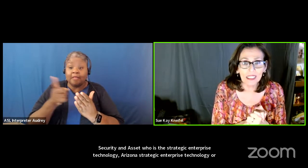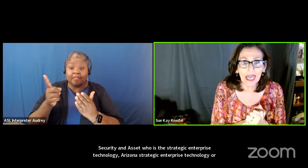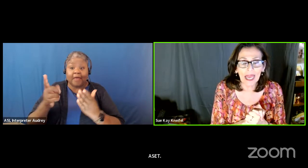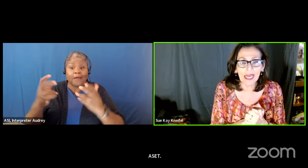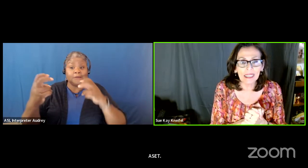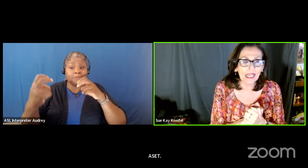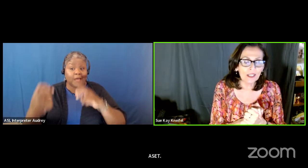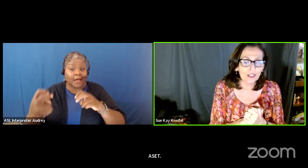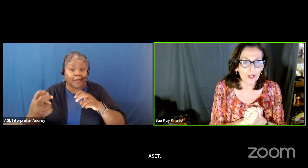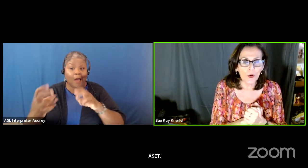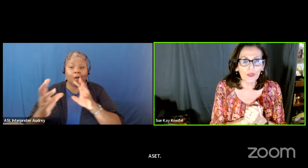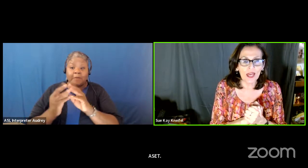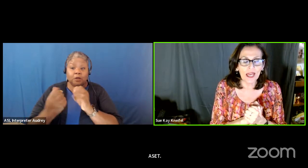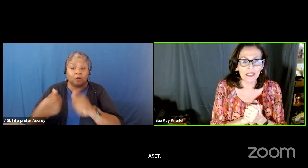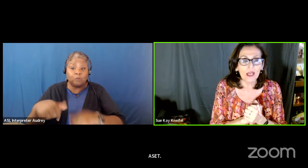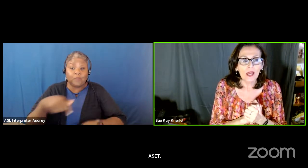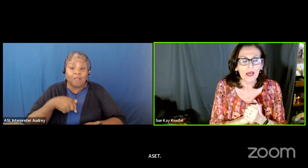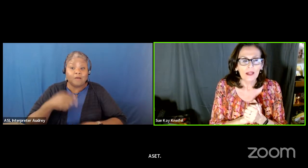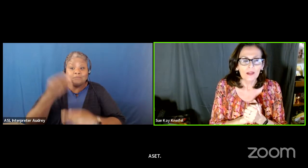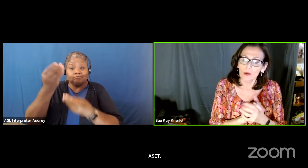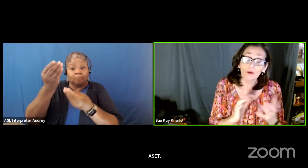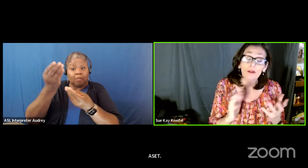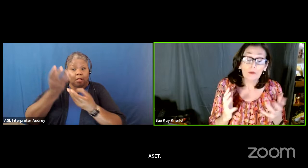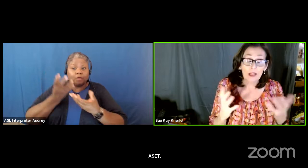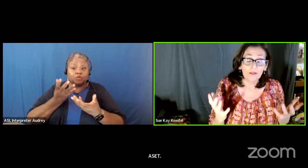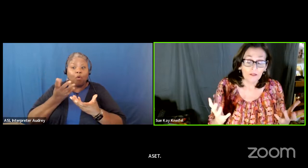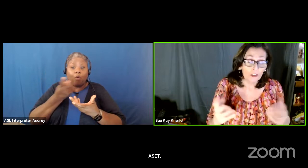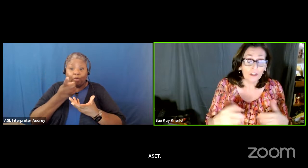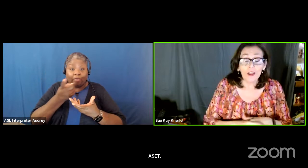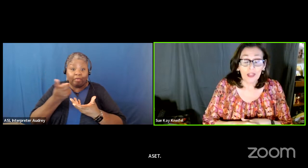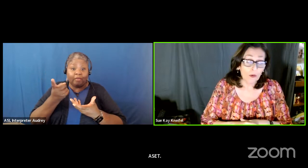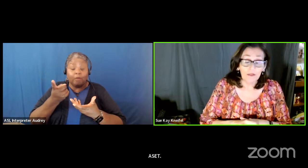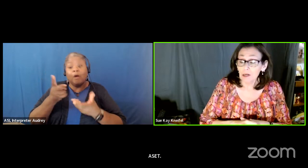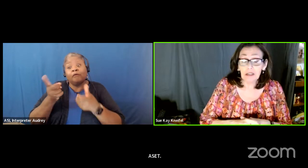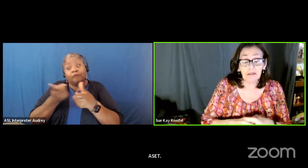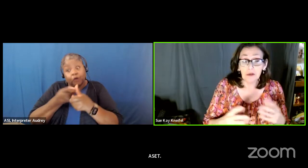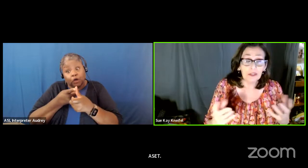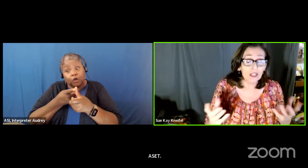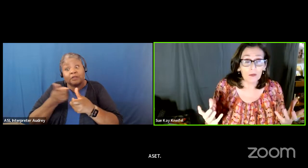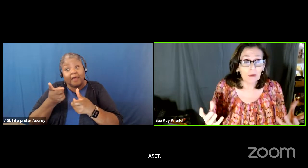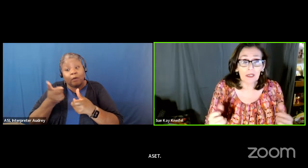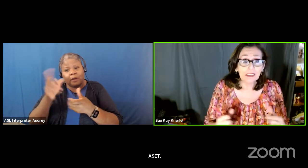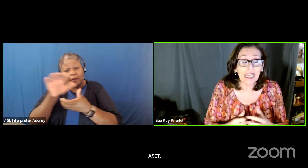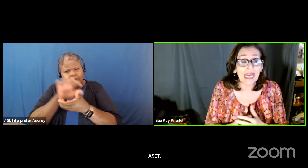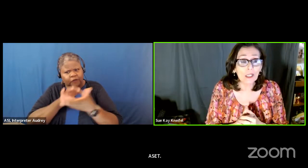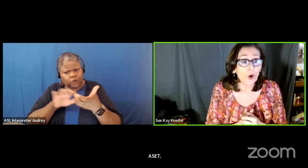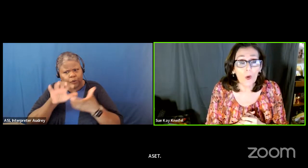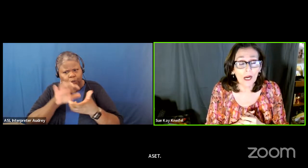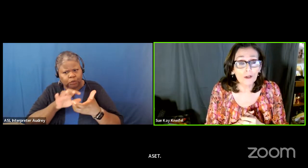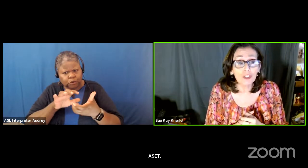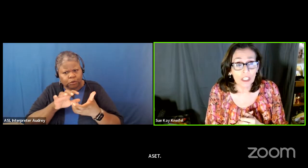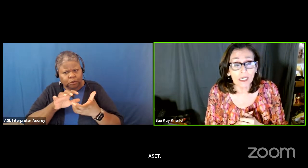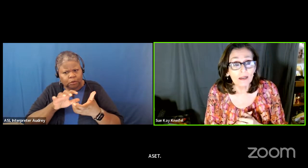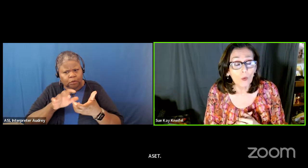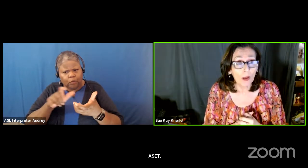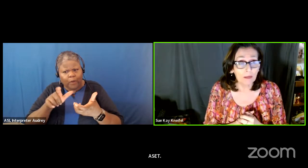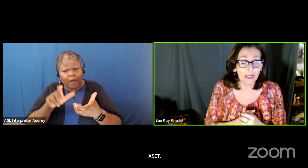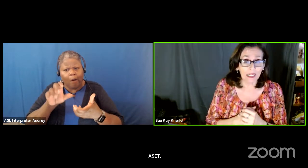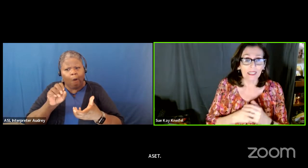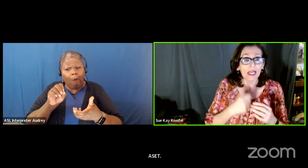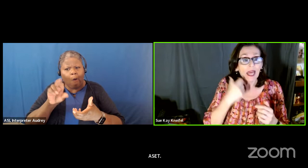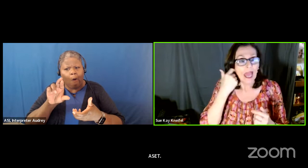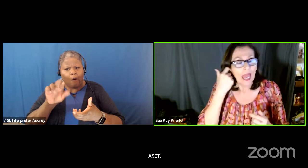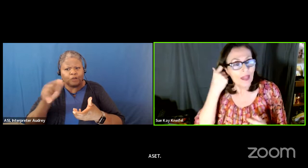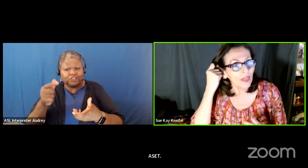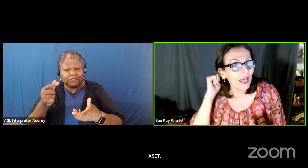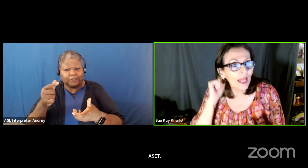with us and let us know that they were, well, first of all, they were very confused that we were a .org